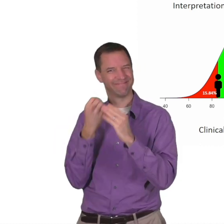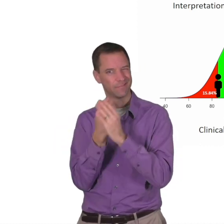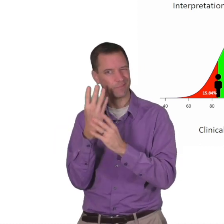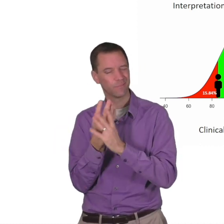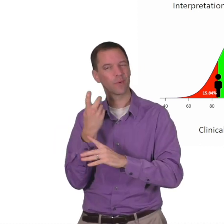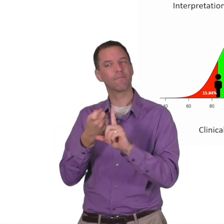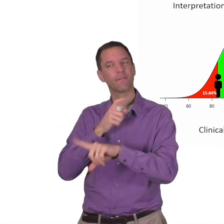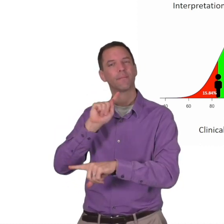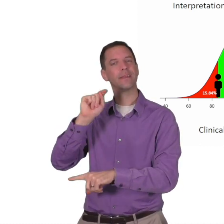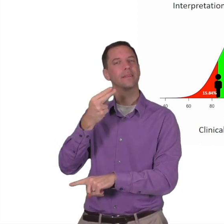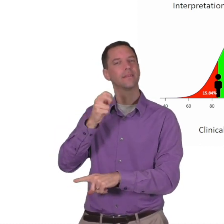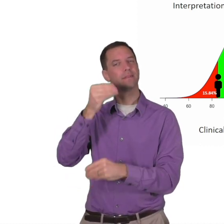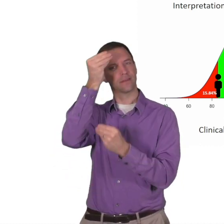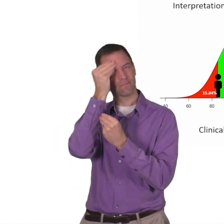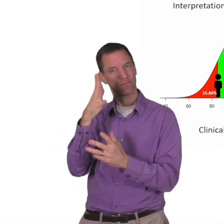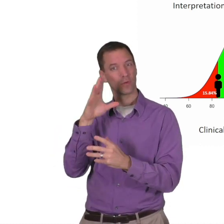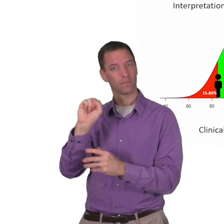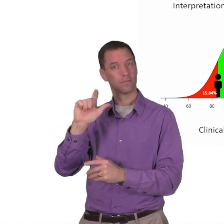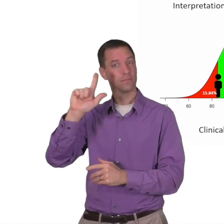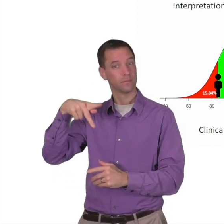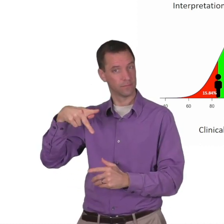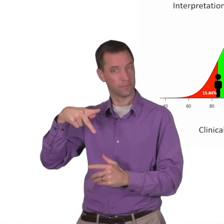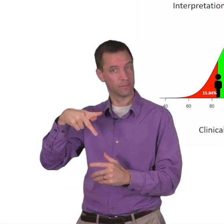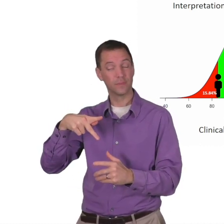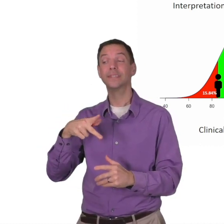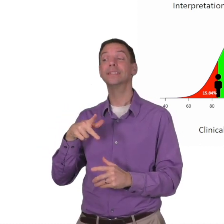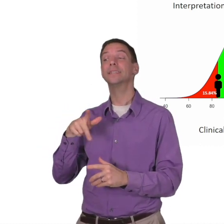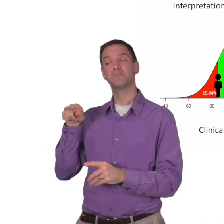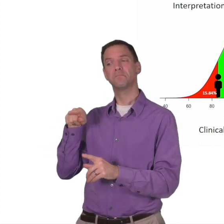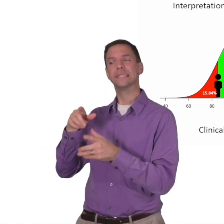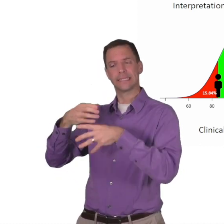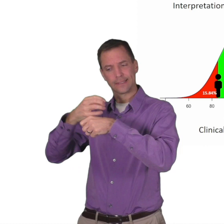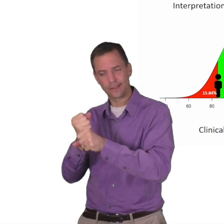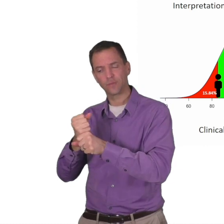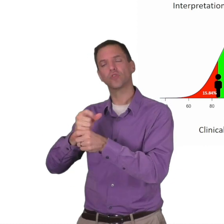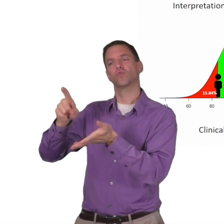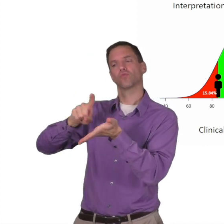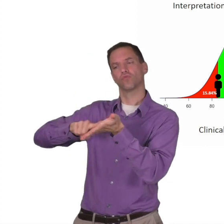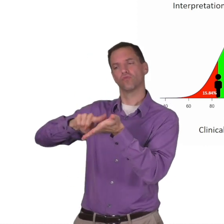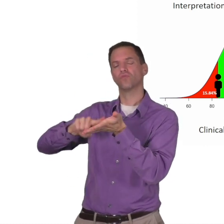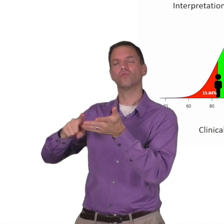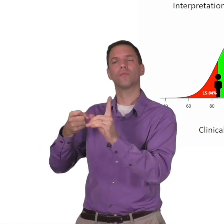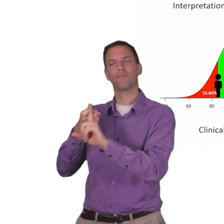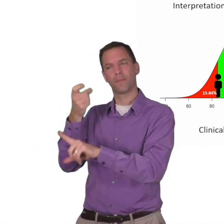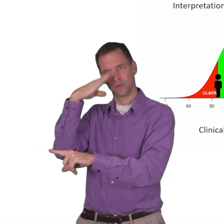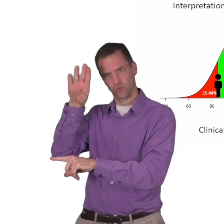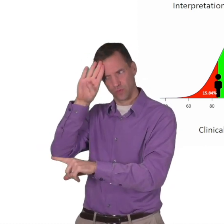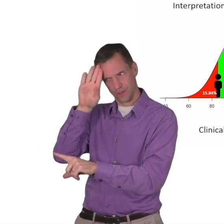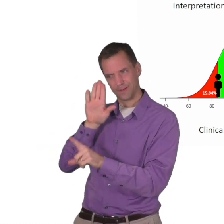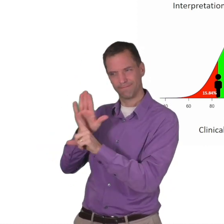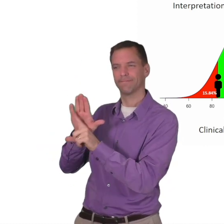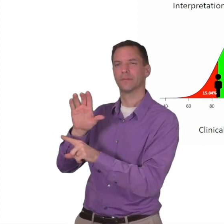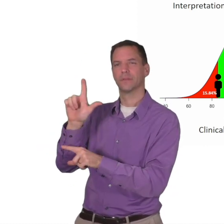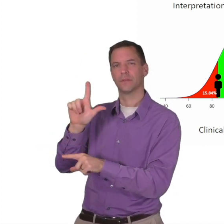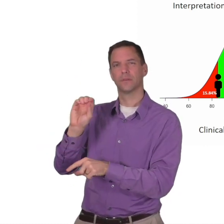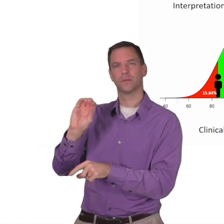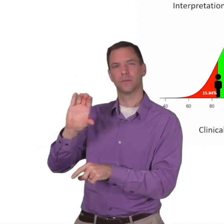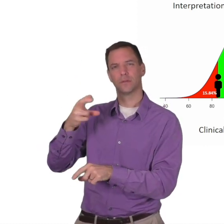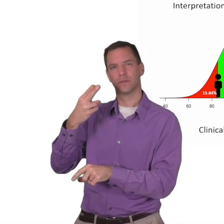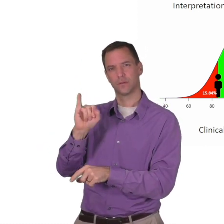in risk. Now, maybe earlier this spring, you read a summary from the Informed SLP, summarizing the results